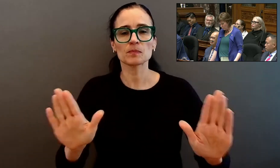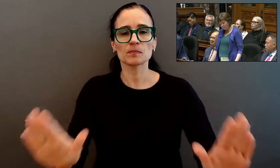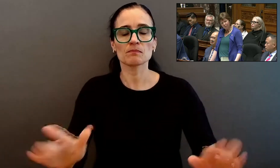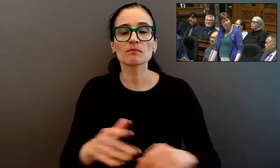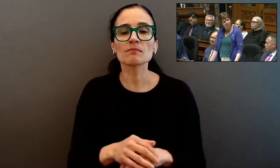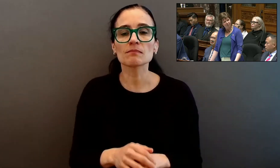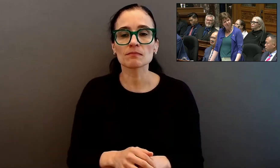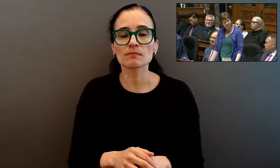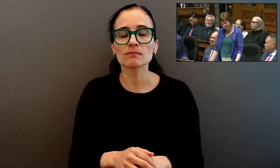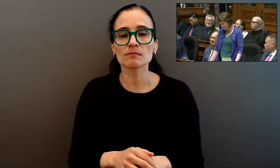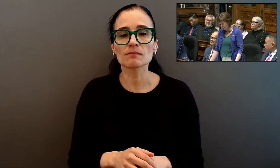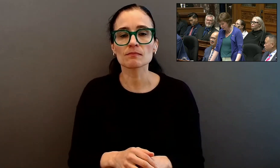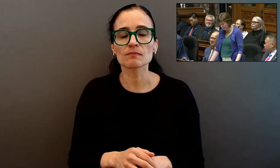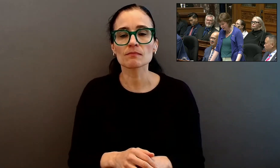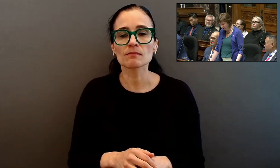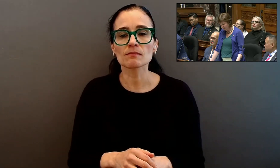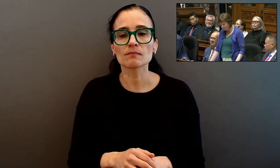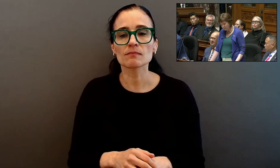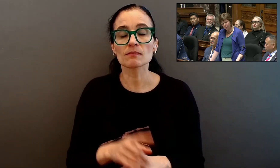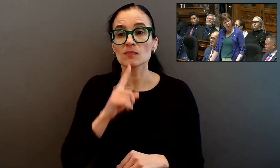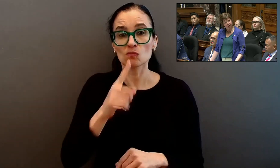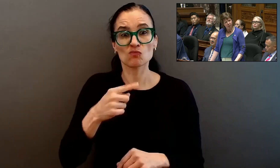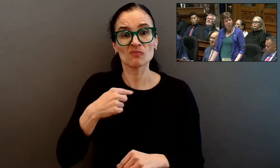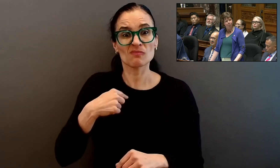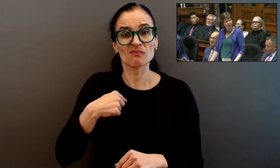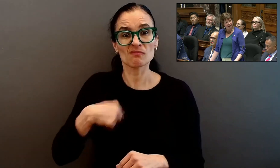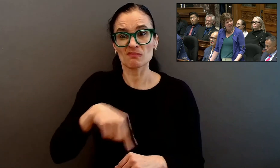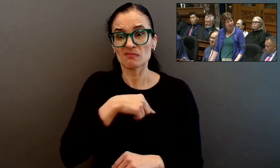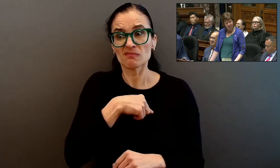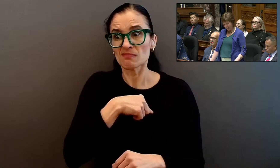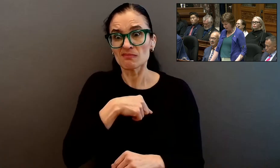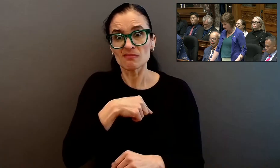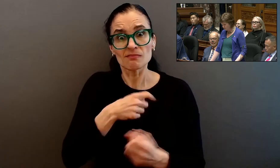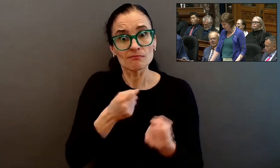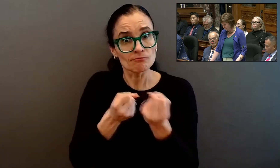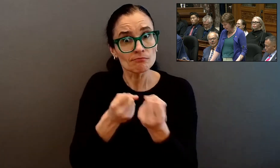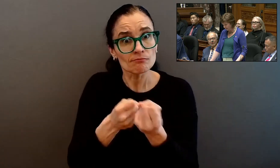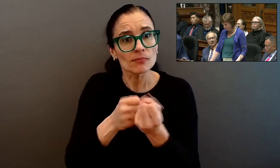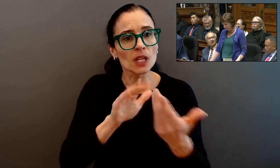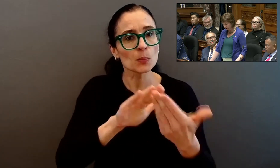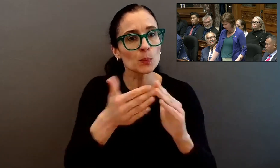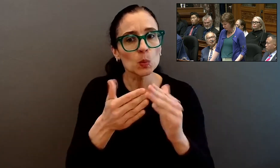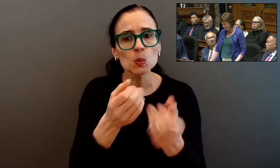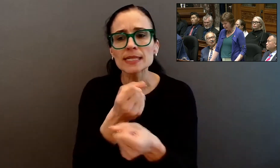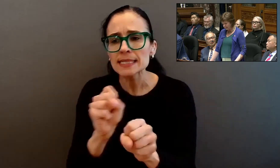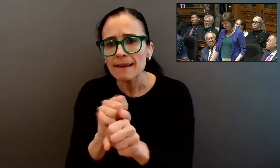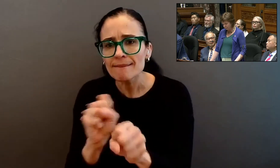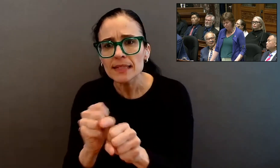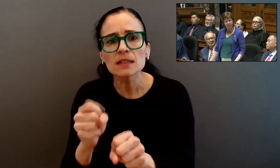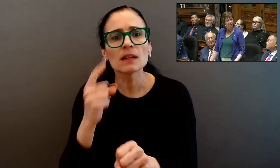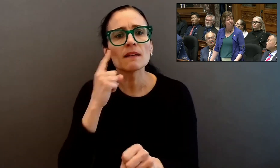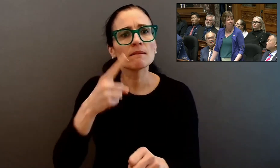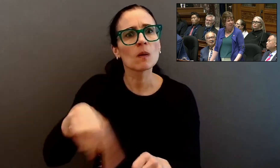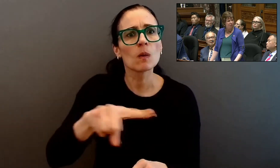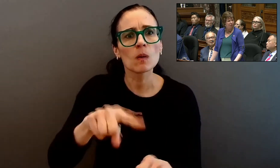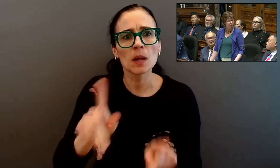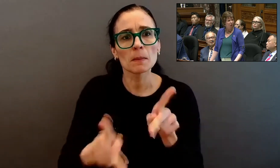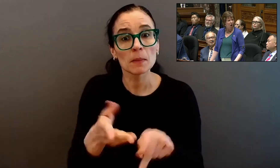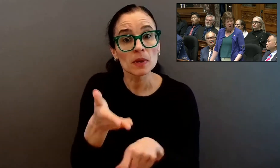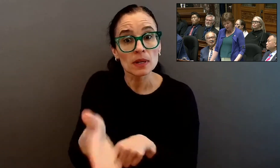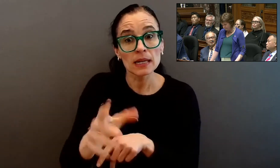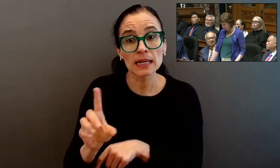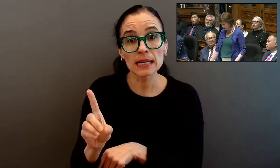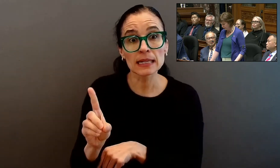Minister will continue. Thank you, Mr. Speaker. We've been working with police and Crown Council to keep repeat